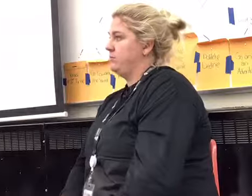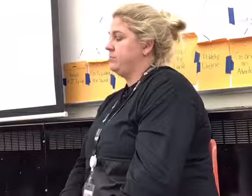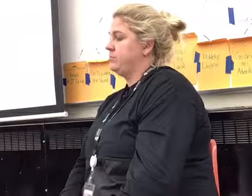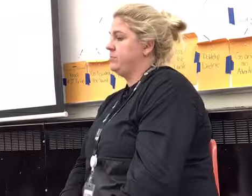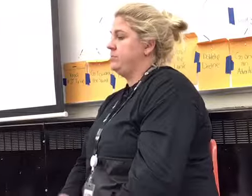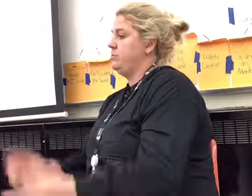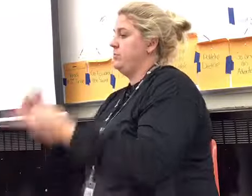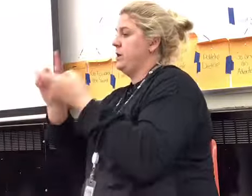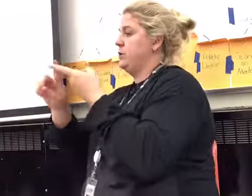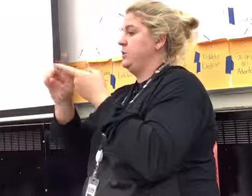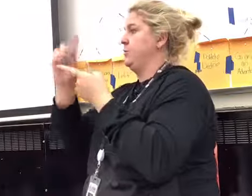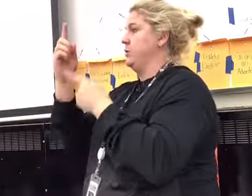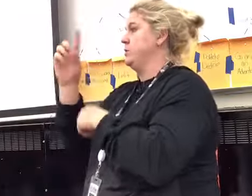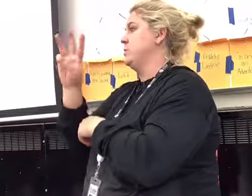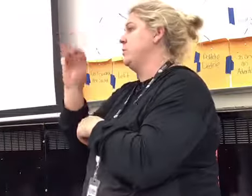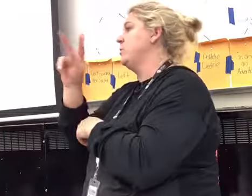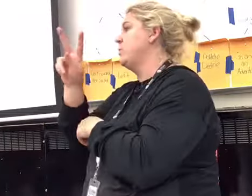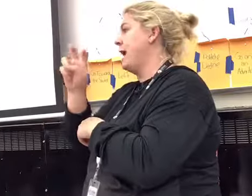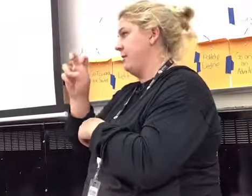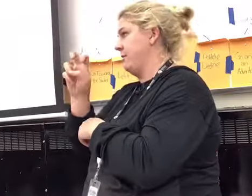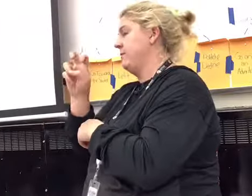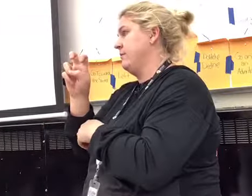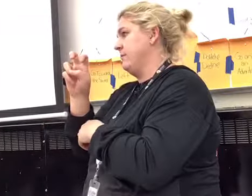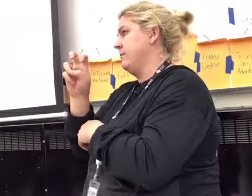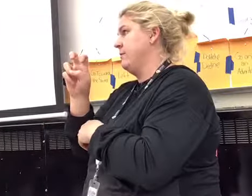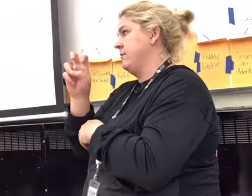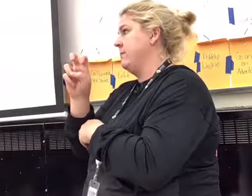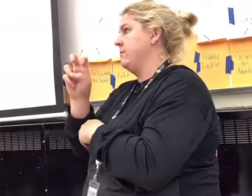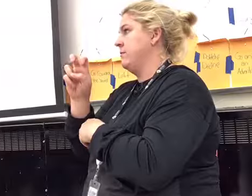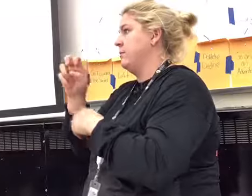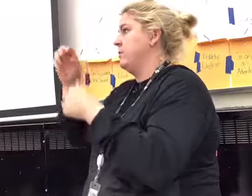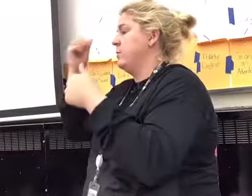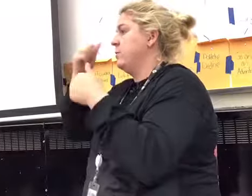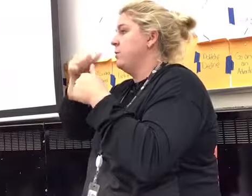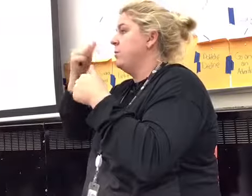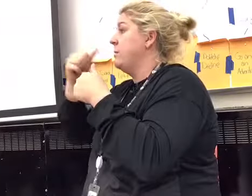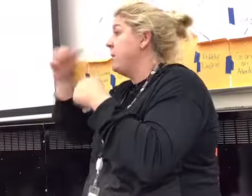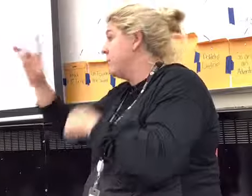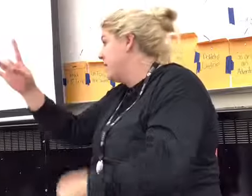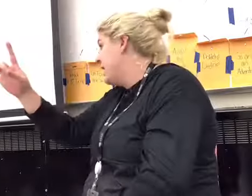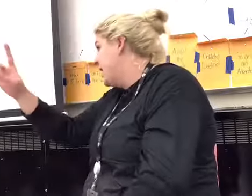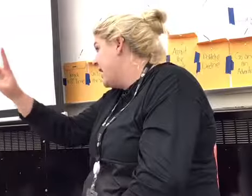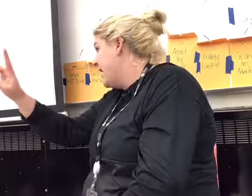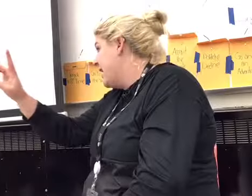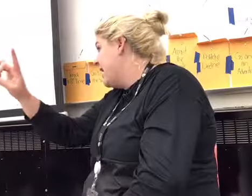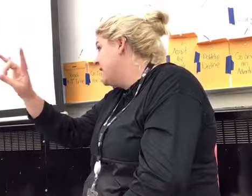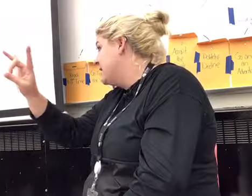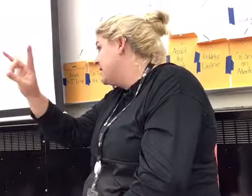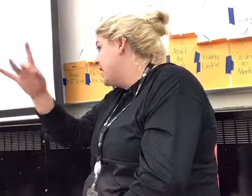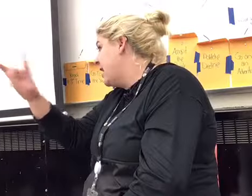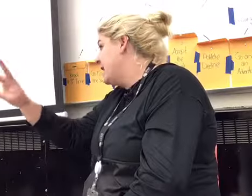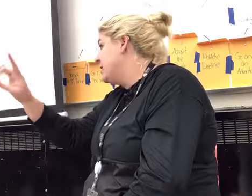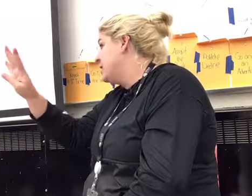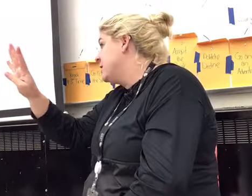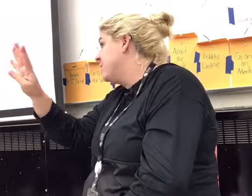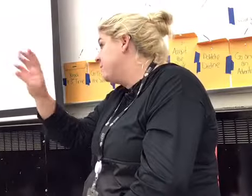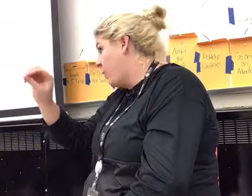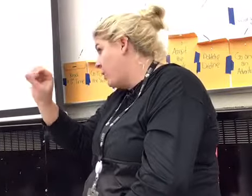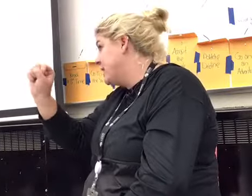to first wave, which remember is going to be the one from 1840 to 1860. Those are going to come from three countries.